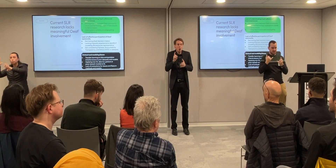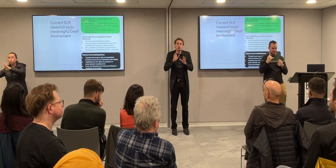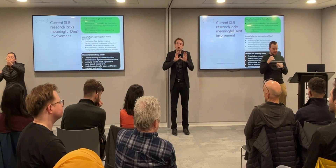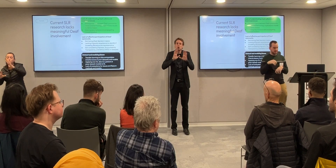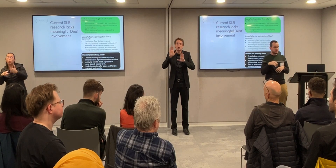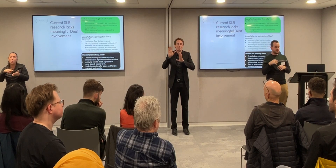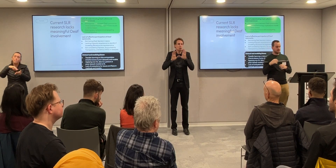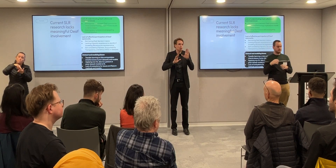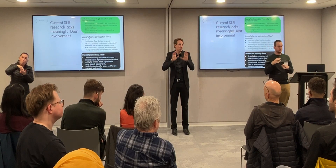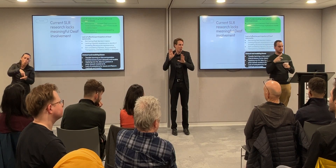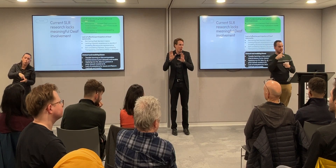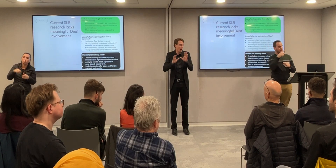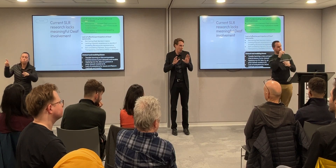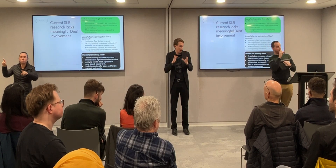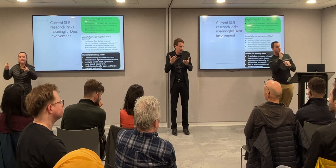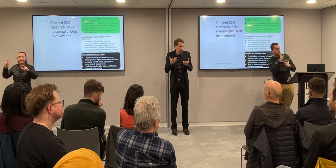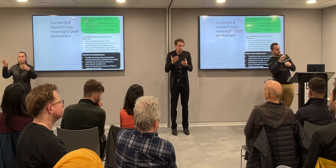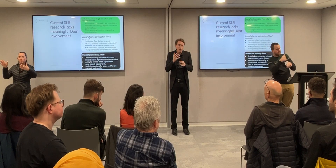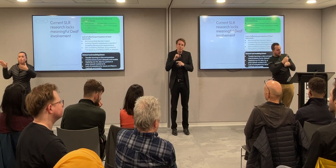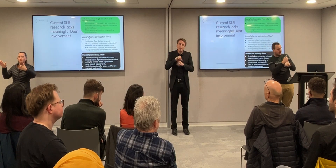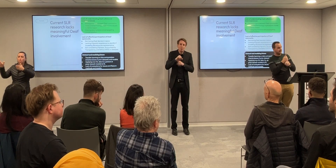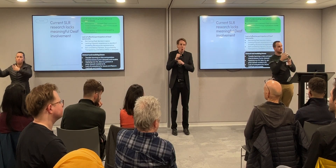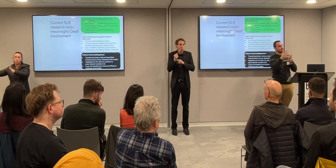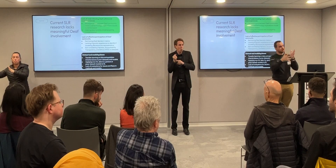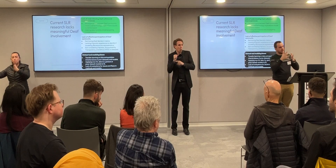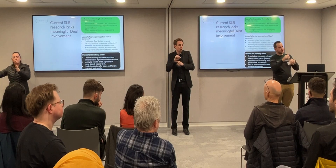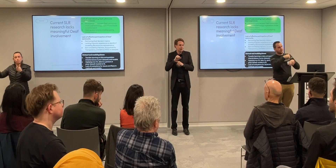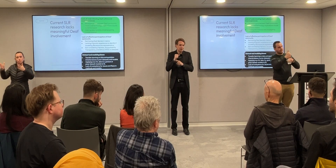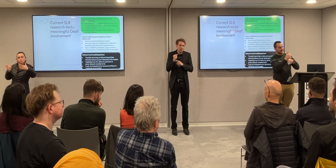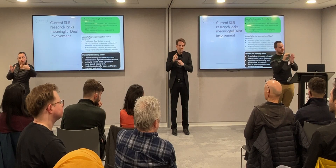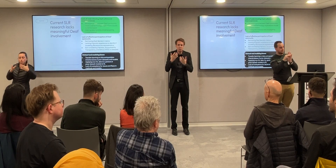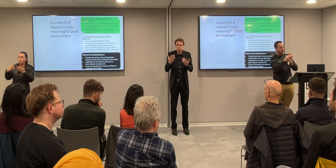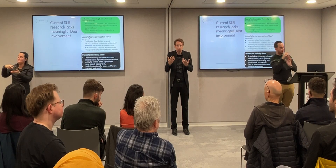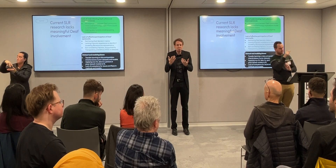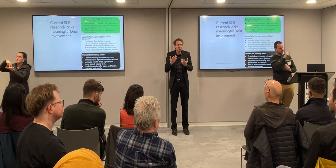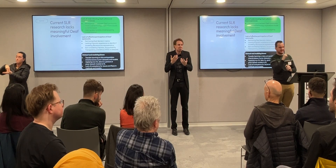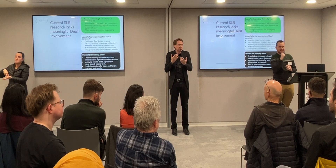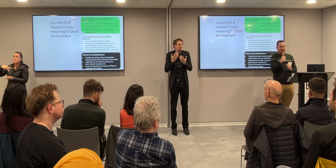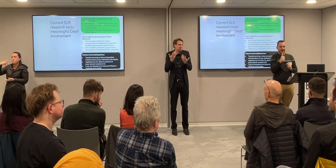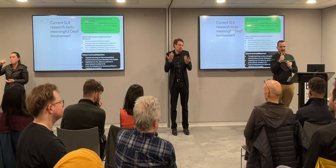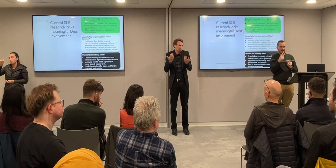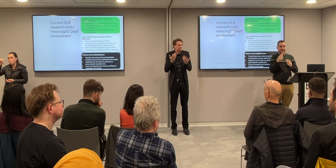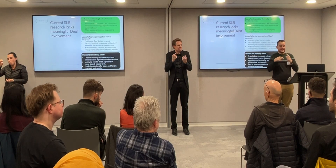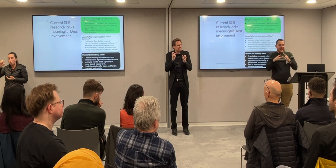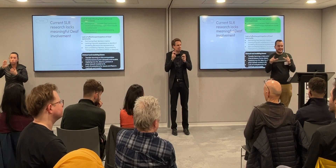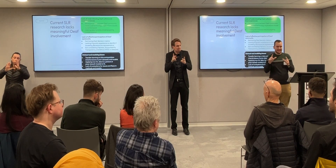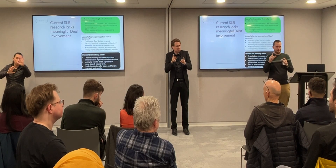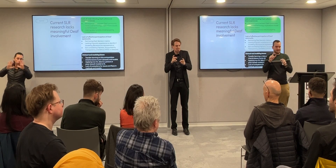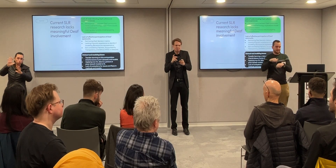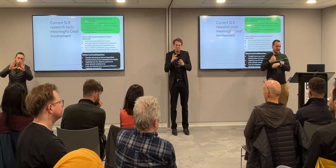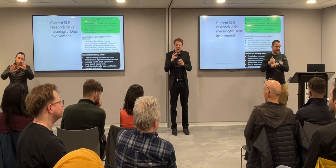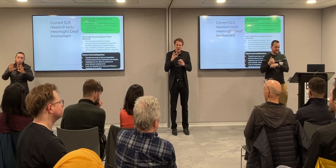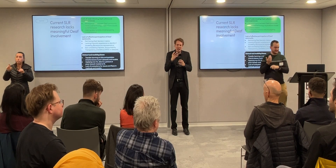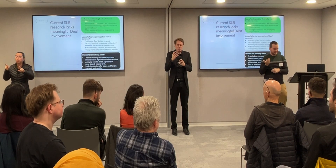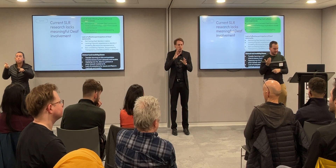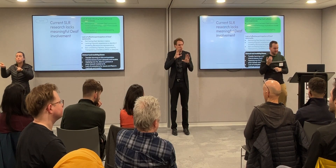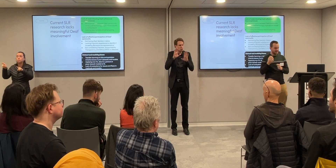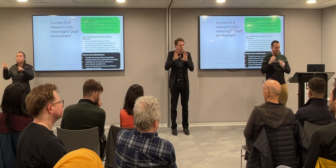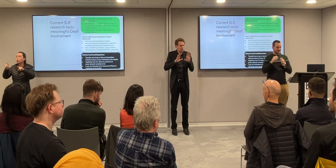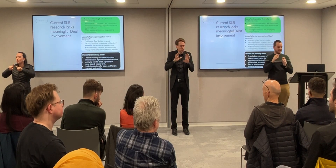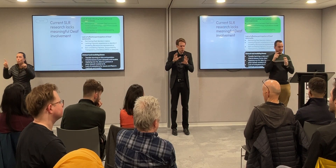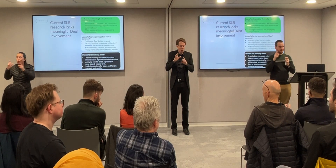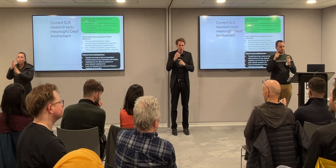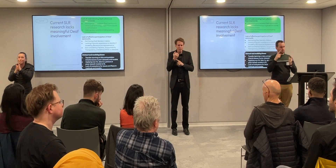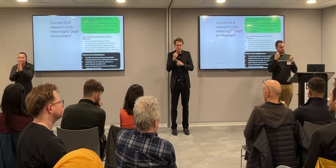of you have spoken about those today when you're looking at gestures and pose. If it's pose-based and gesture-based models, those are not sign